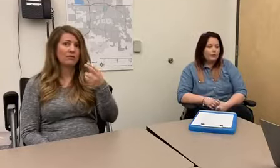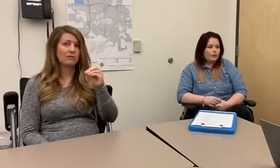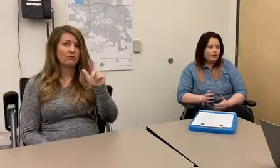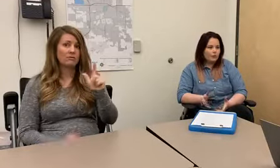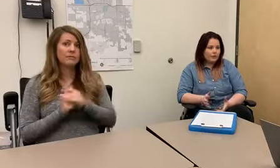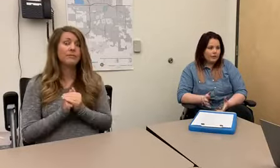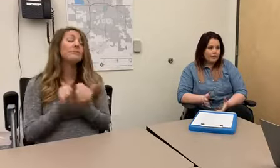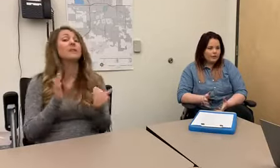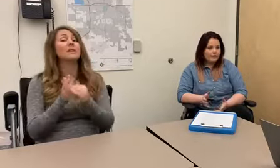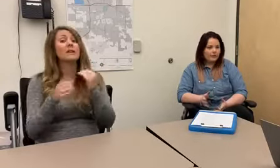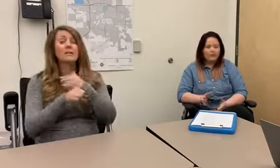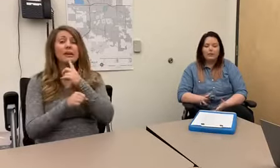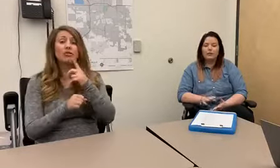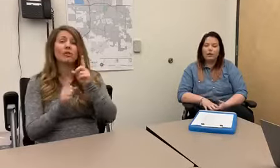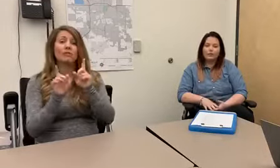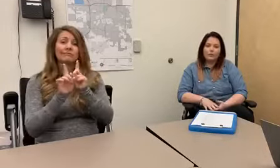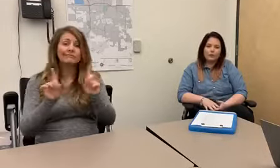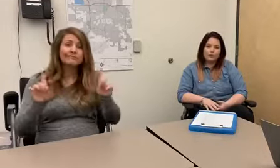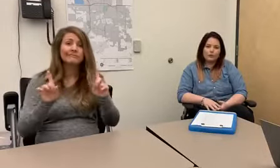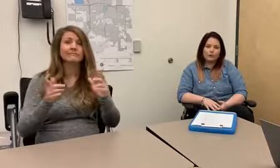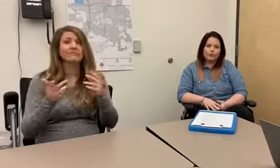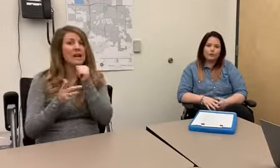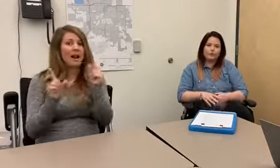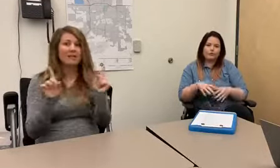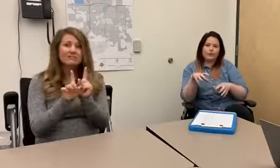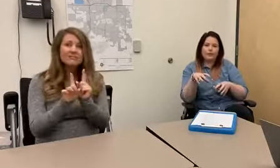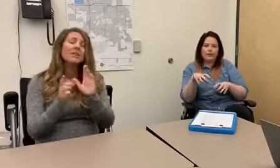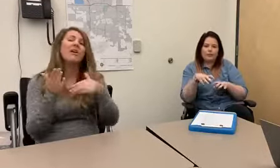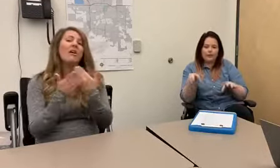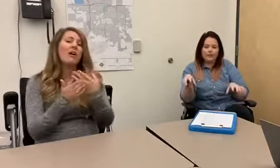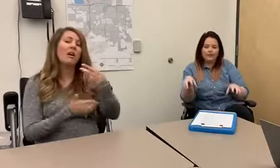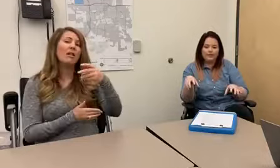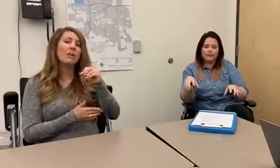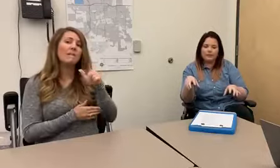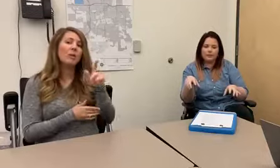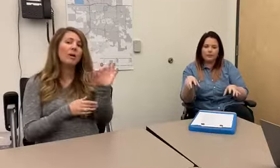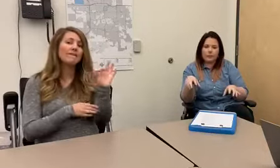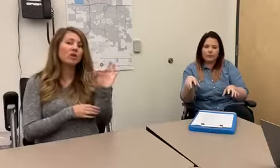you're socially distancing. All of the pool furniture should be kept at least 6 feet apart.